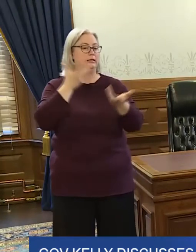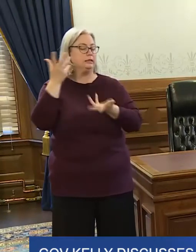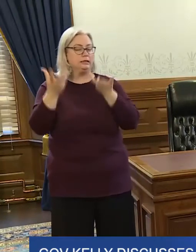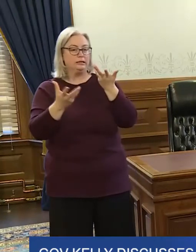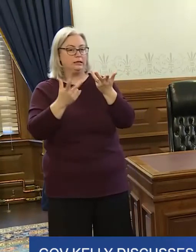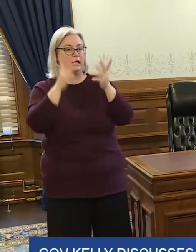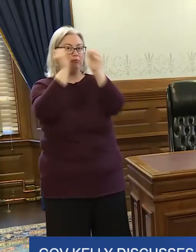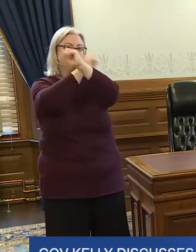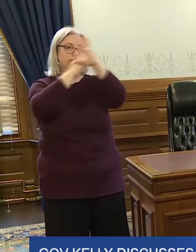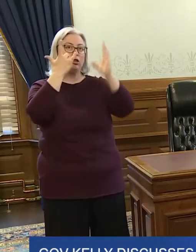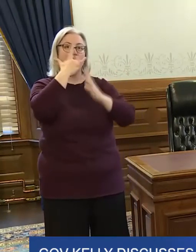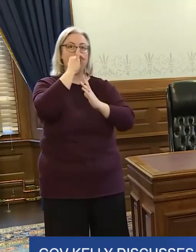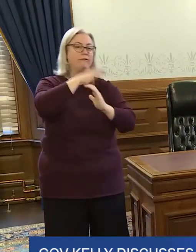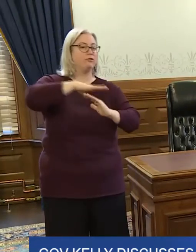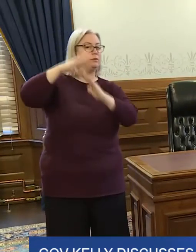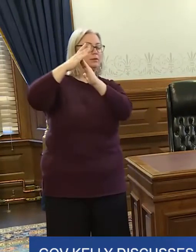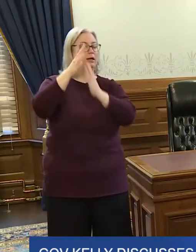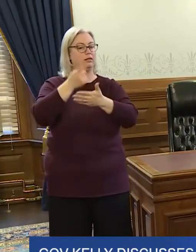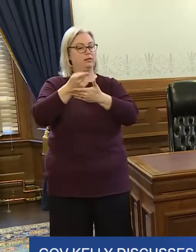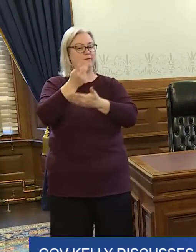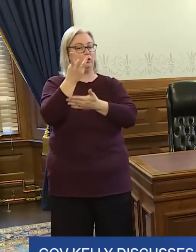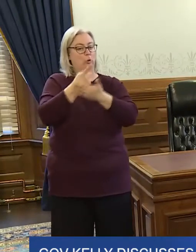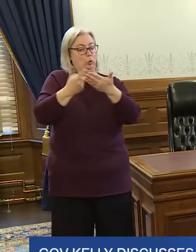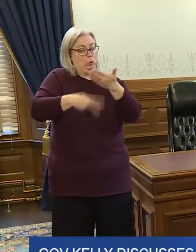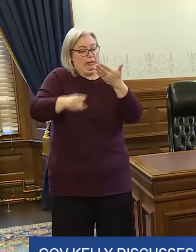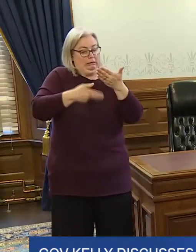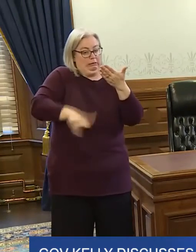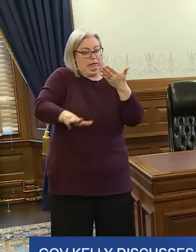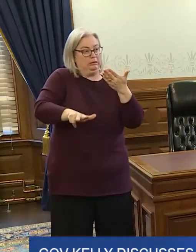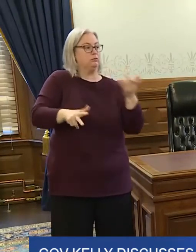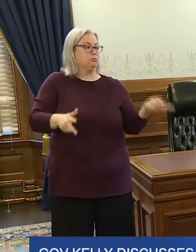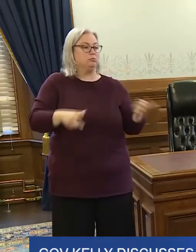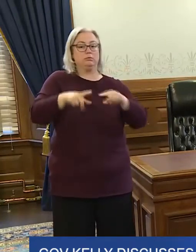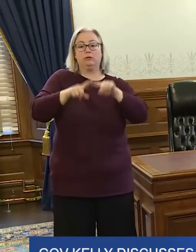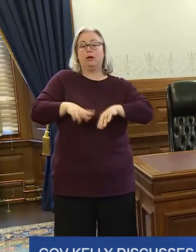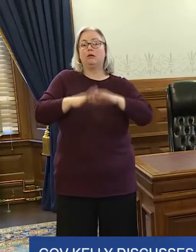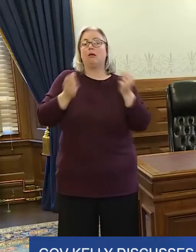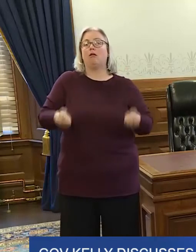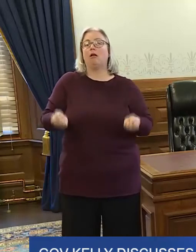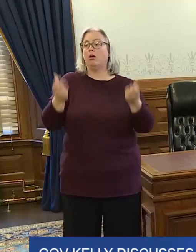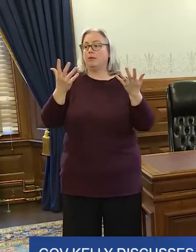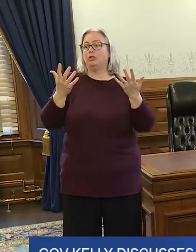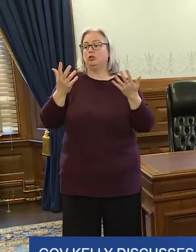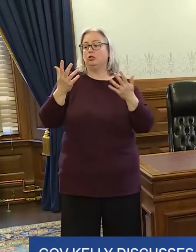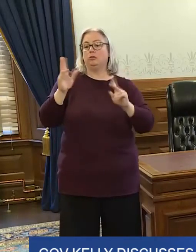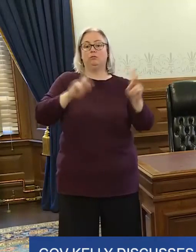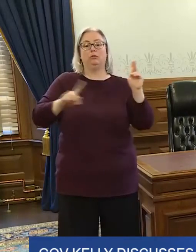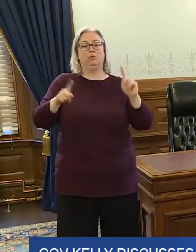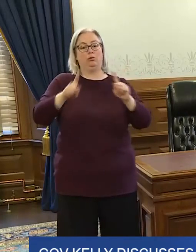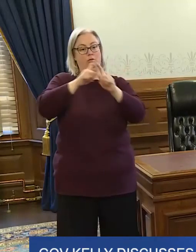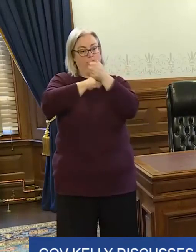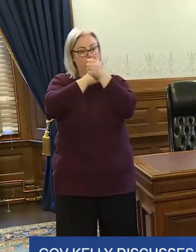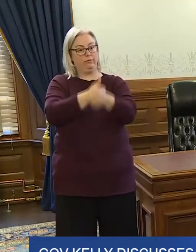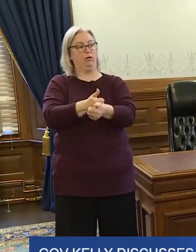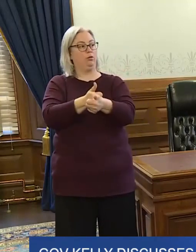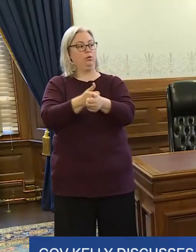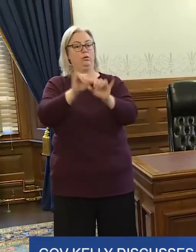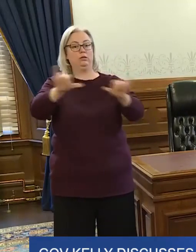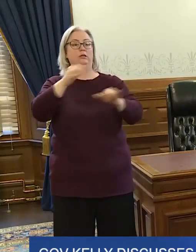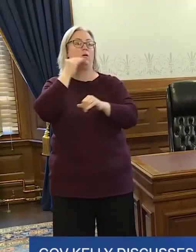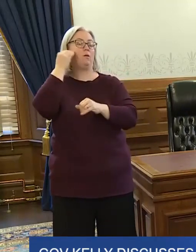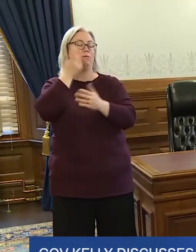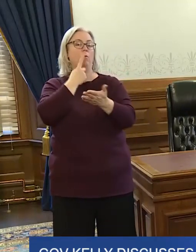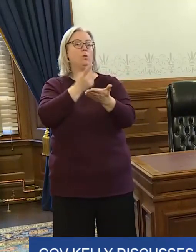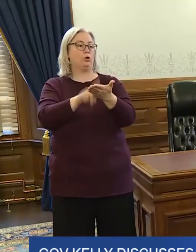What is that picture going to look like in a few weeks? Well, it all depends upon how much, you know, Kansans obey the